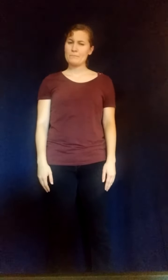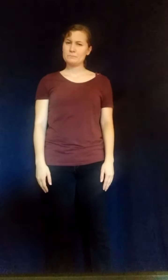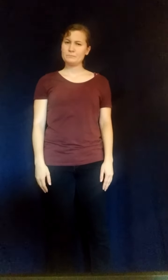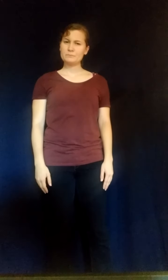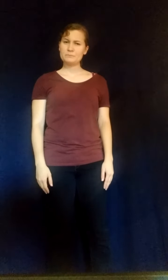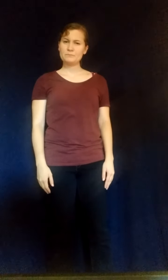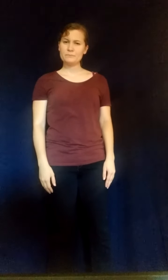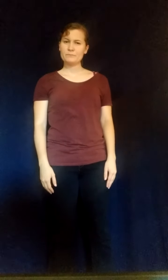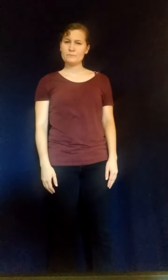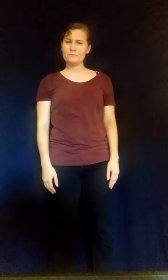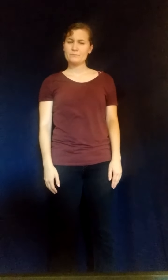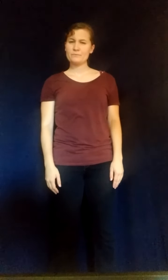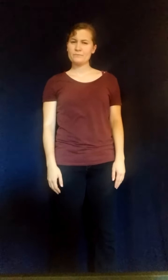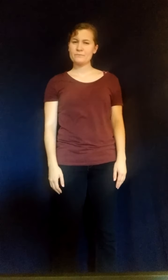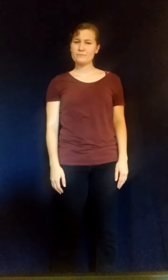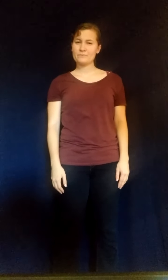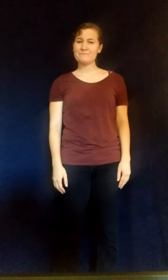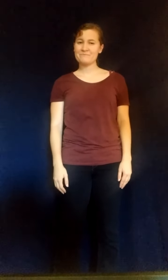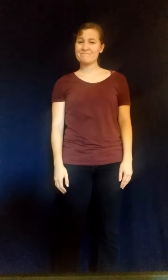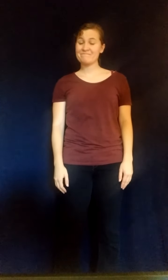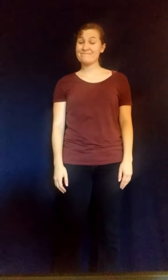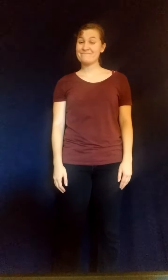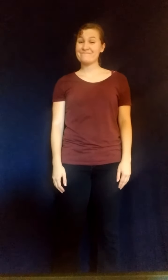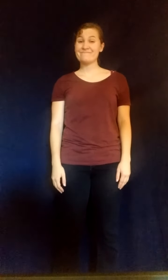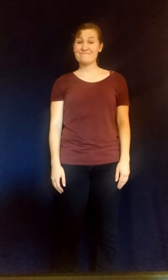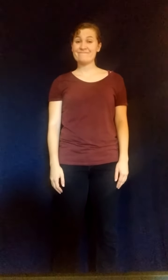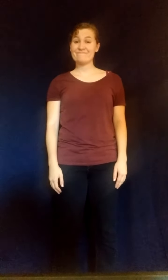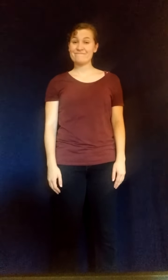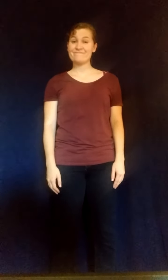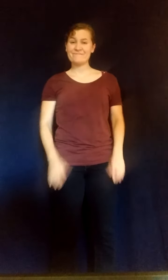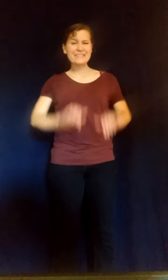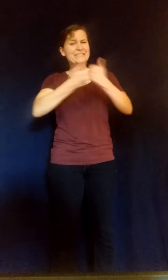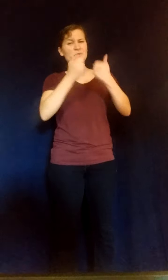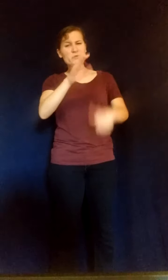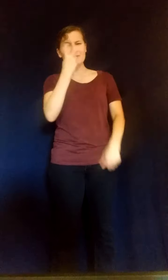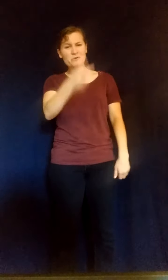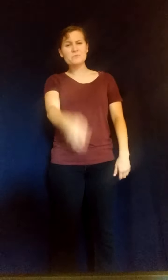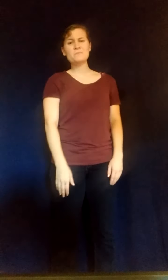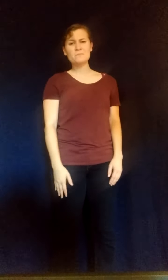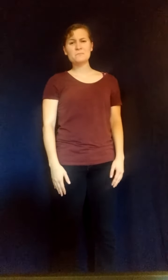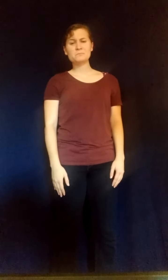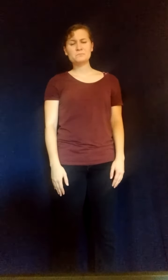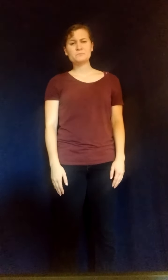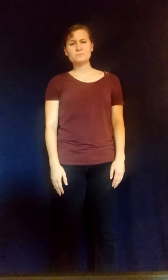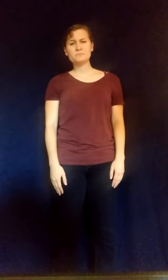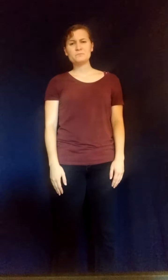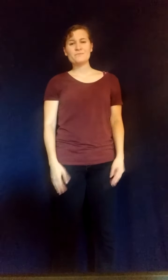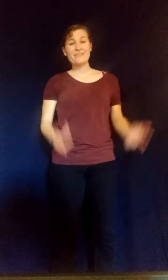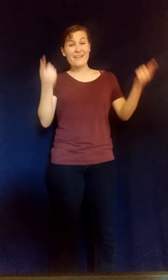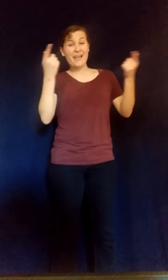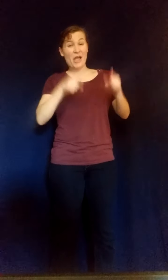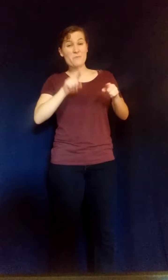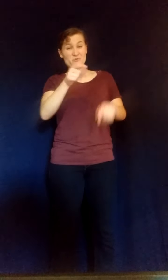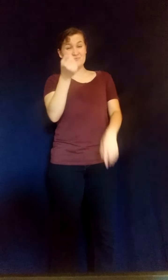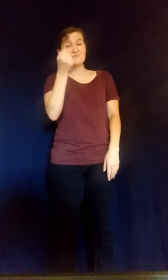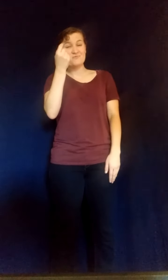Doubt your doubts. and you will see they are just as empty